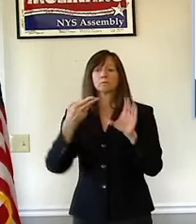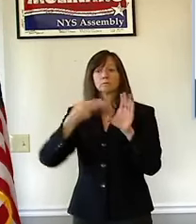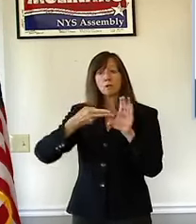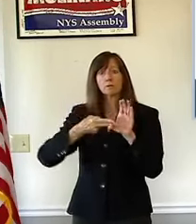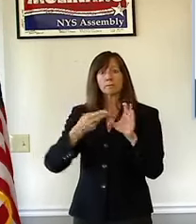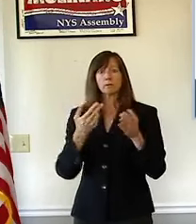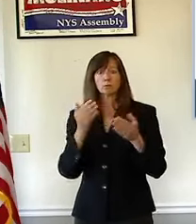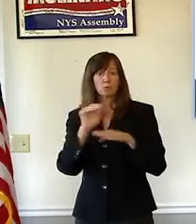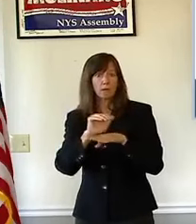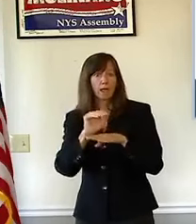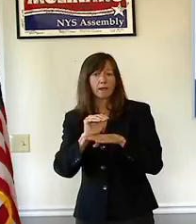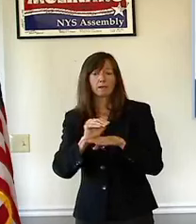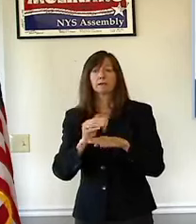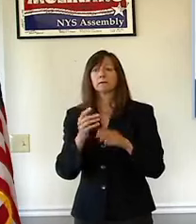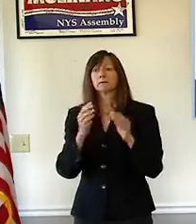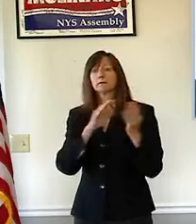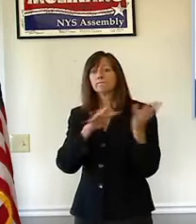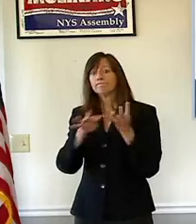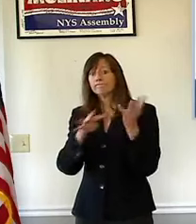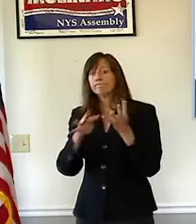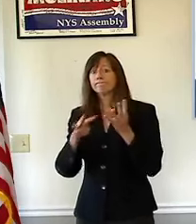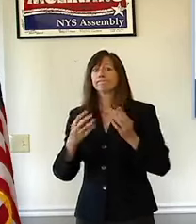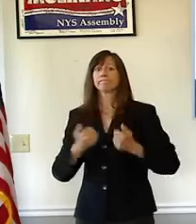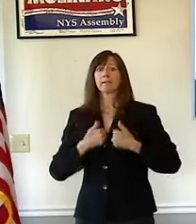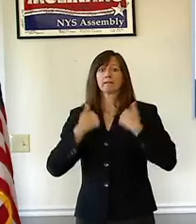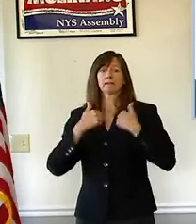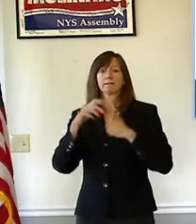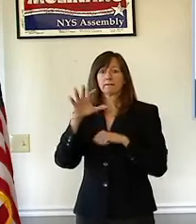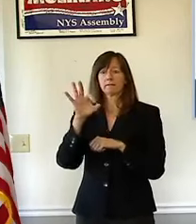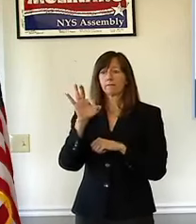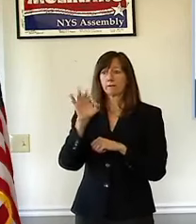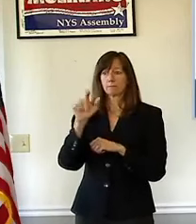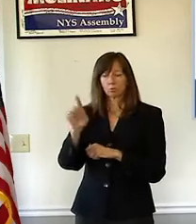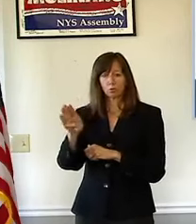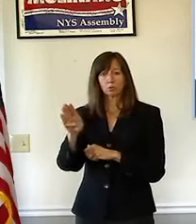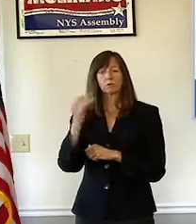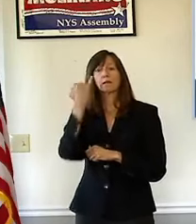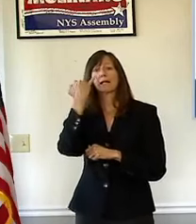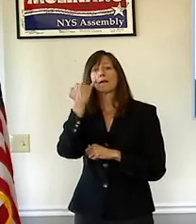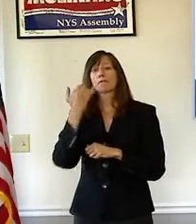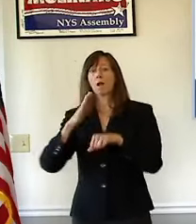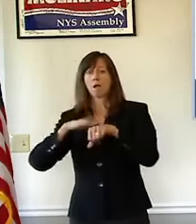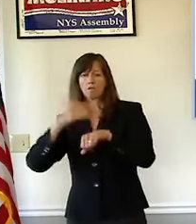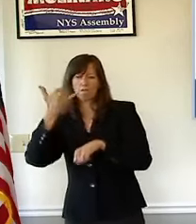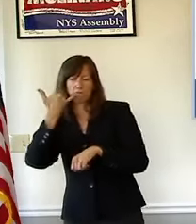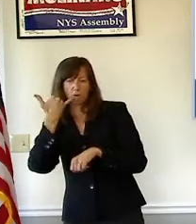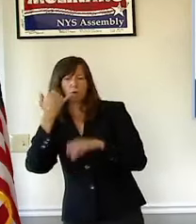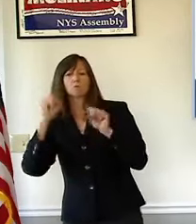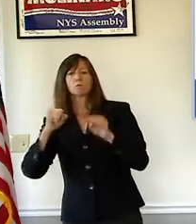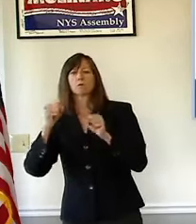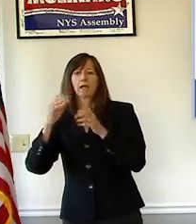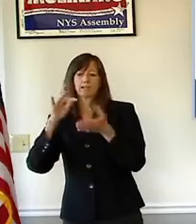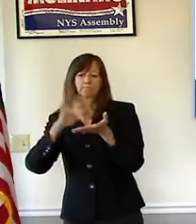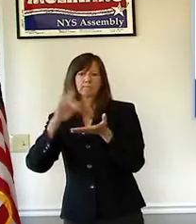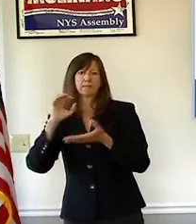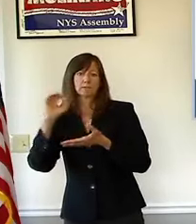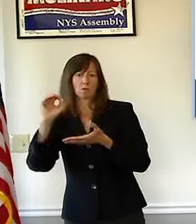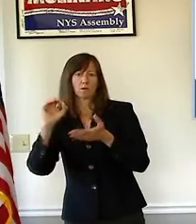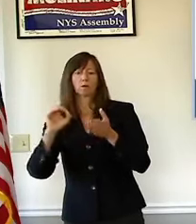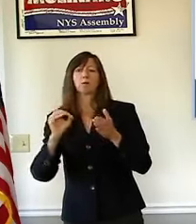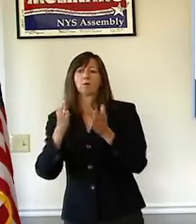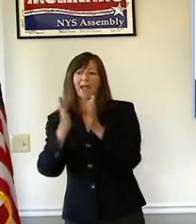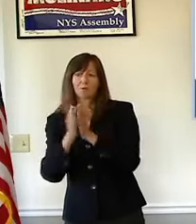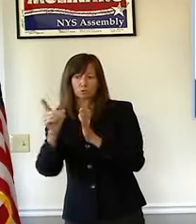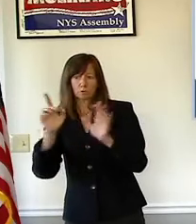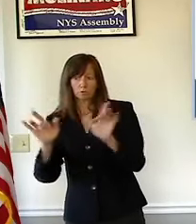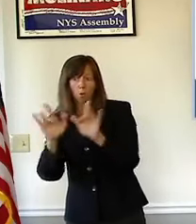on Facebook, so if you're on the phone and you have a question, dial zero. We'll get you into the queue. You're going to be asked to record that question, but when we call you